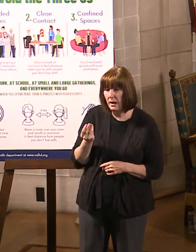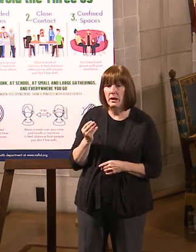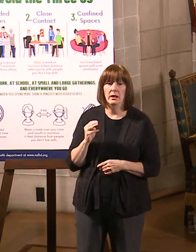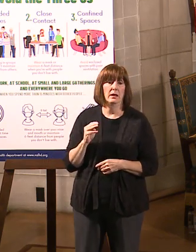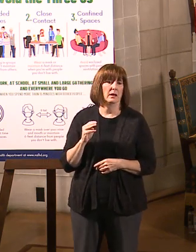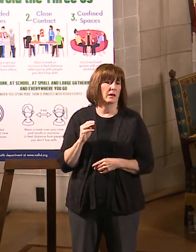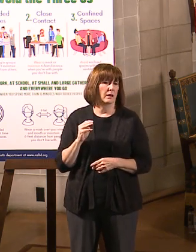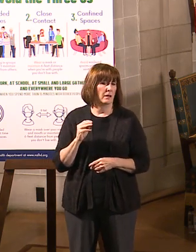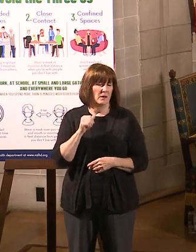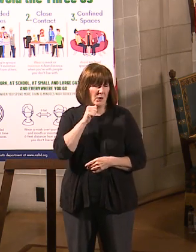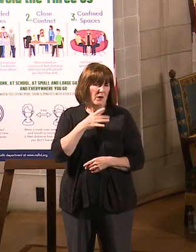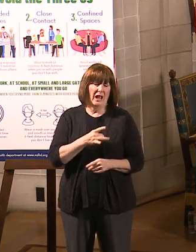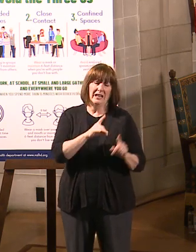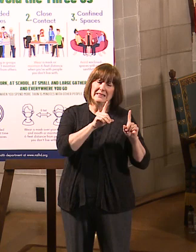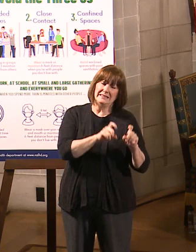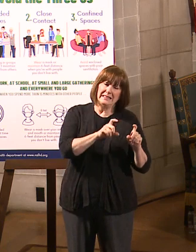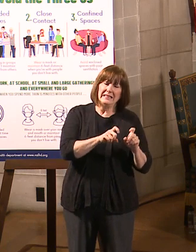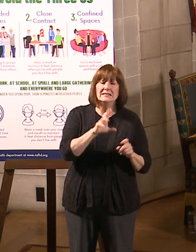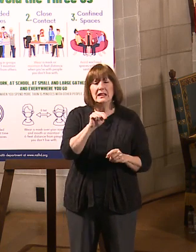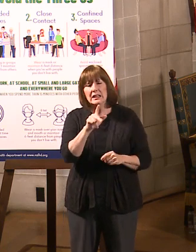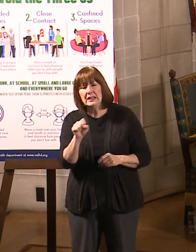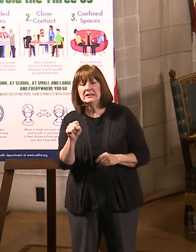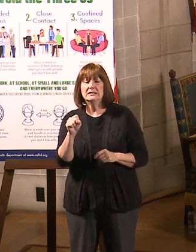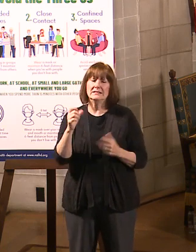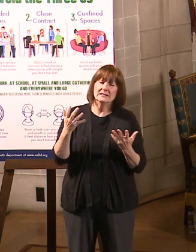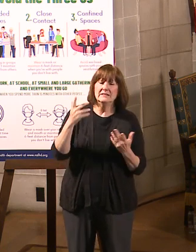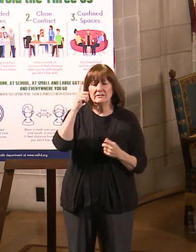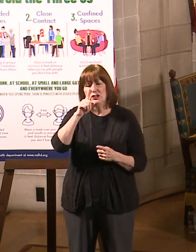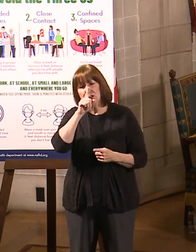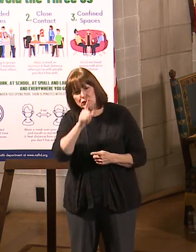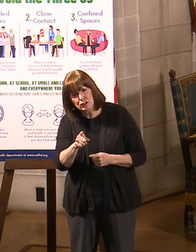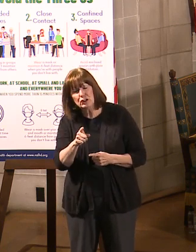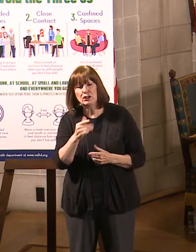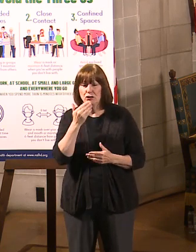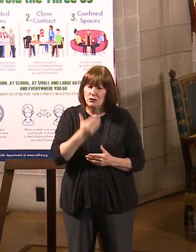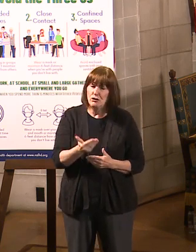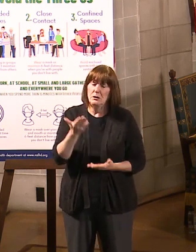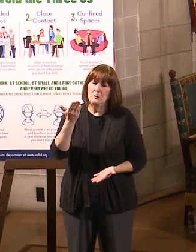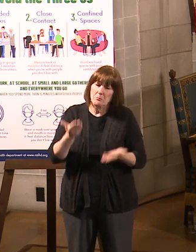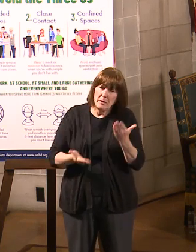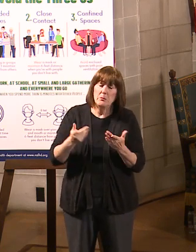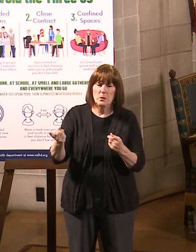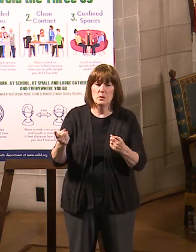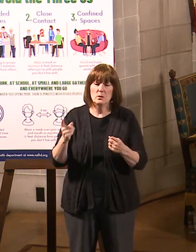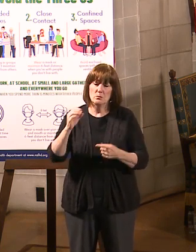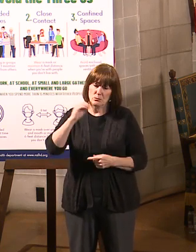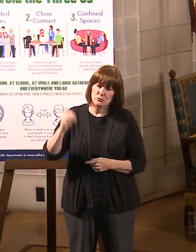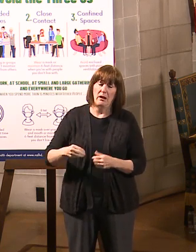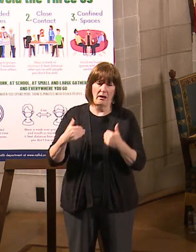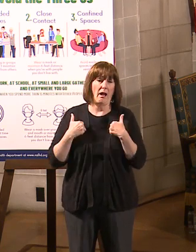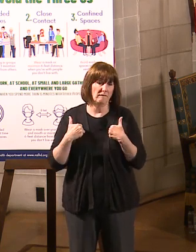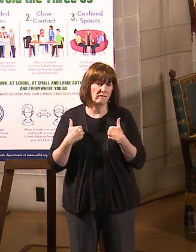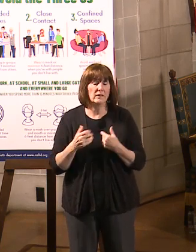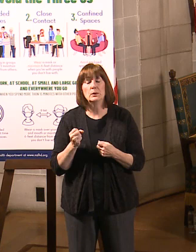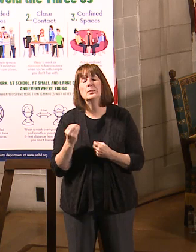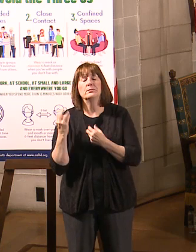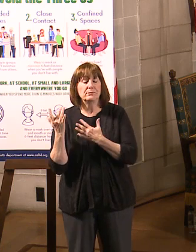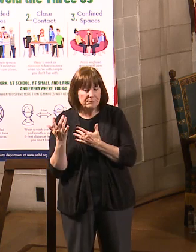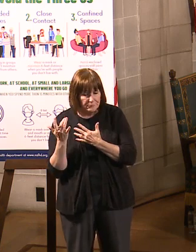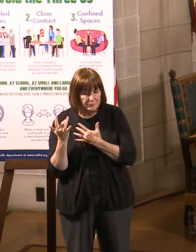to test unless we know for sure there's a real good chance you probably got it. So anyway,